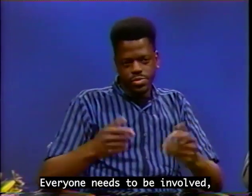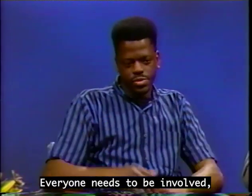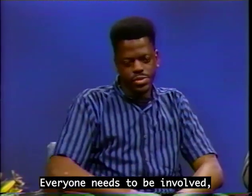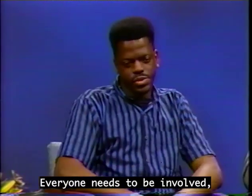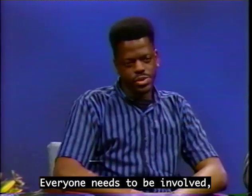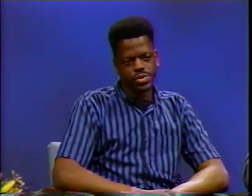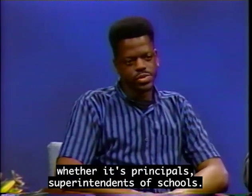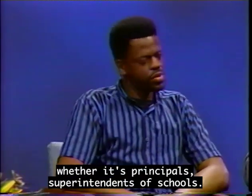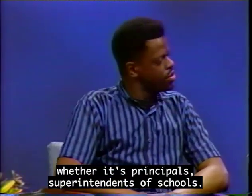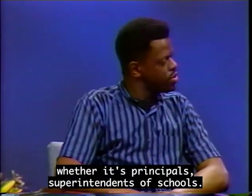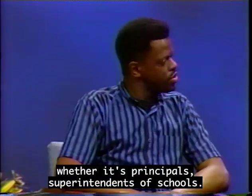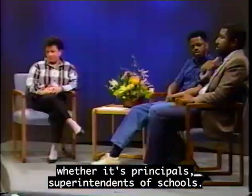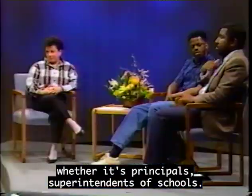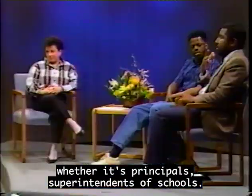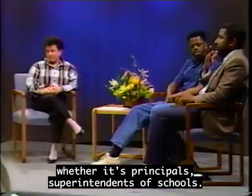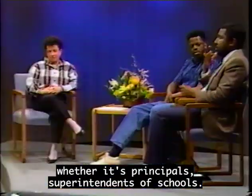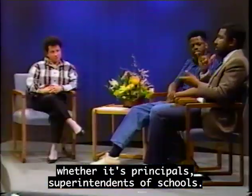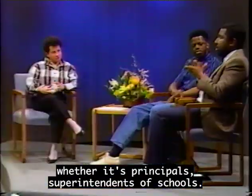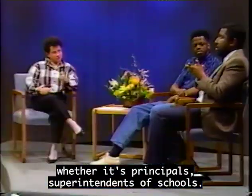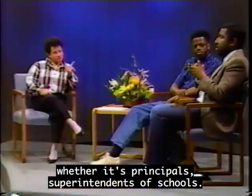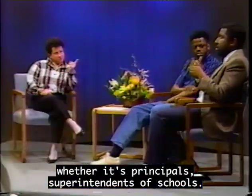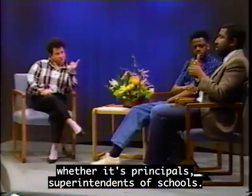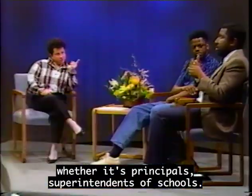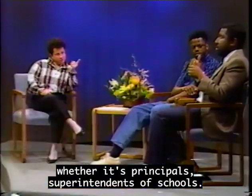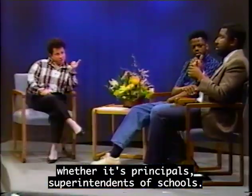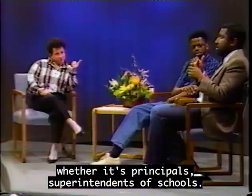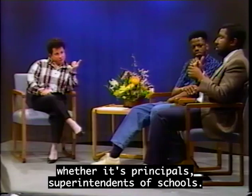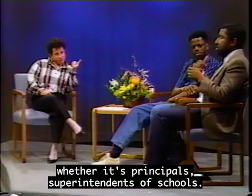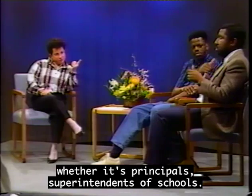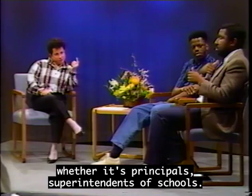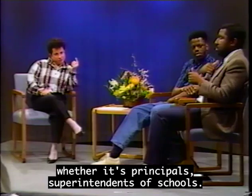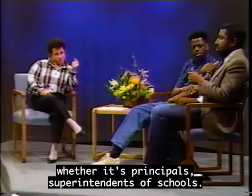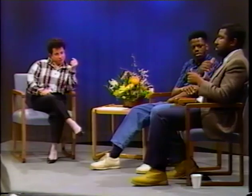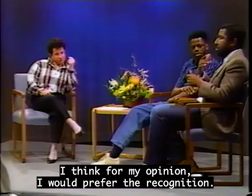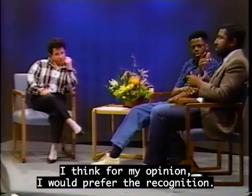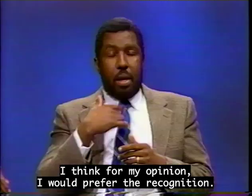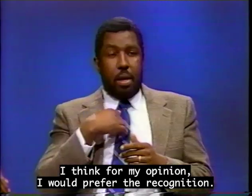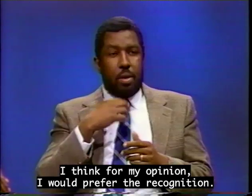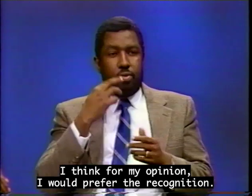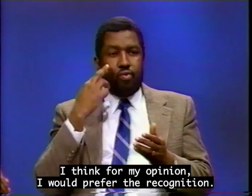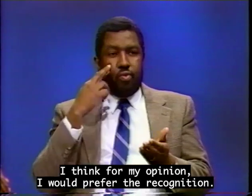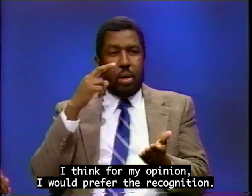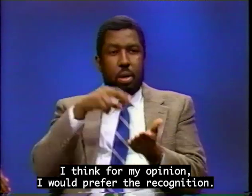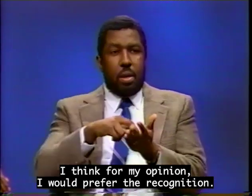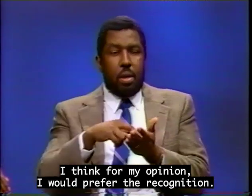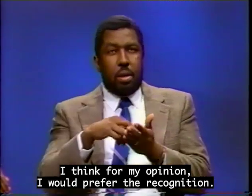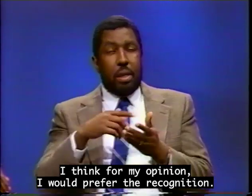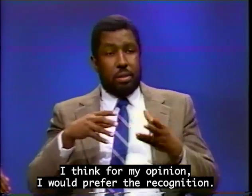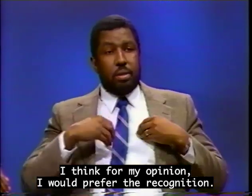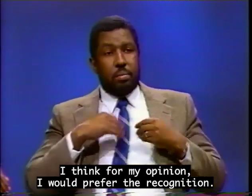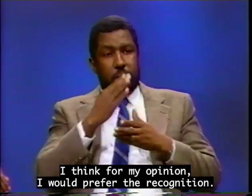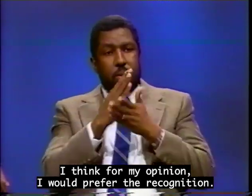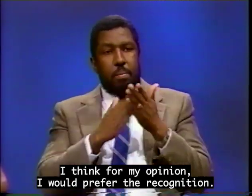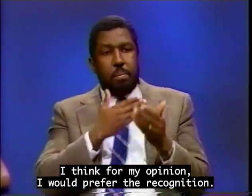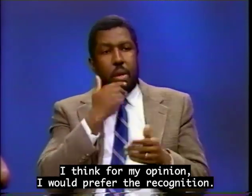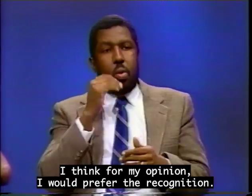be involved, whether it's principals, superintendents of schools. I think, from my opinion, I would prefer the